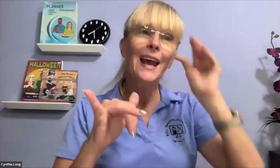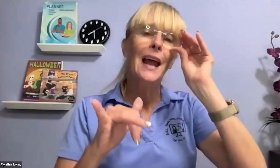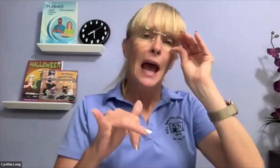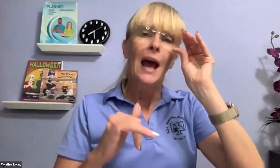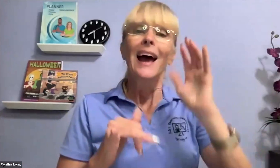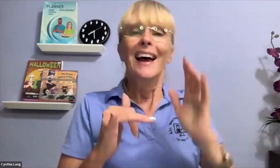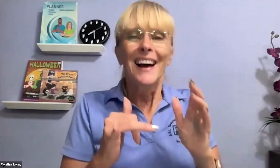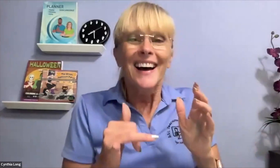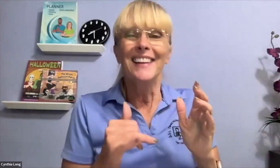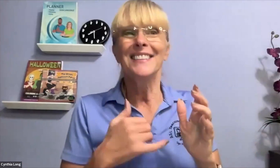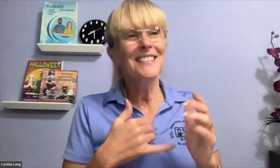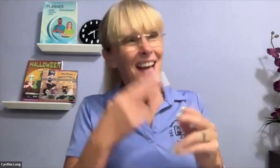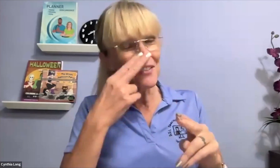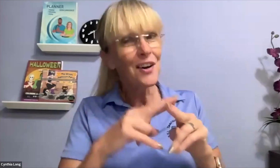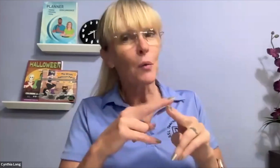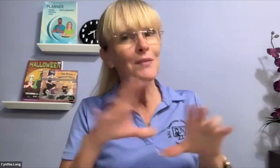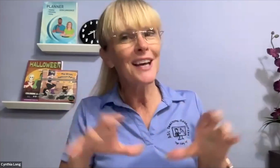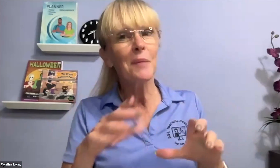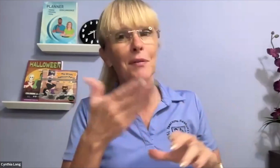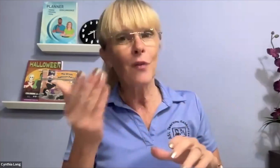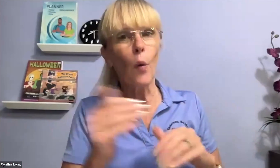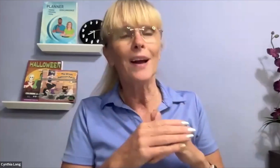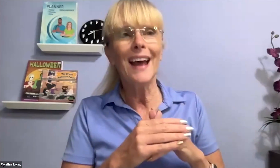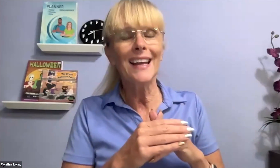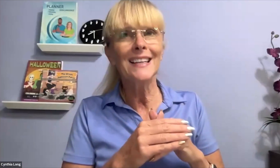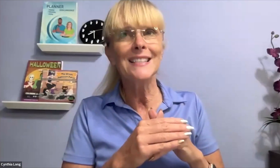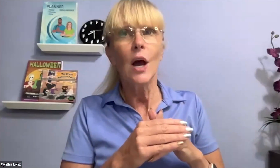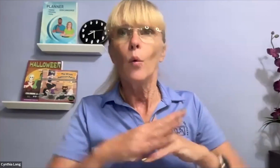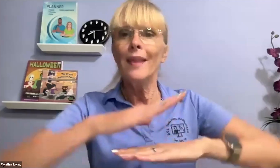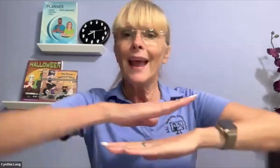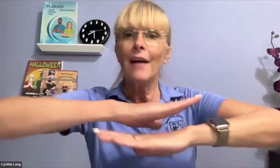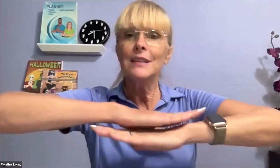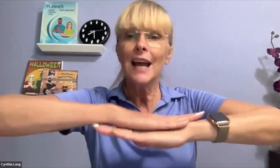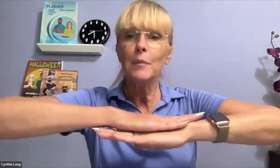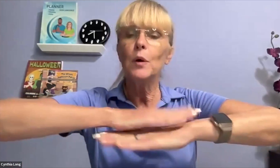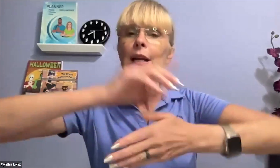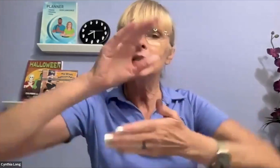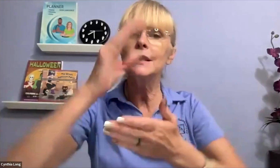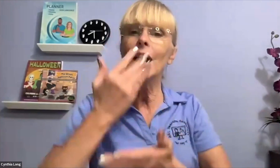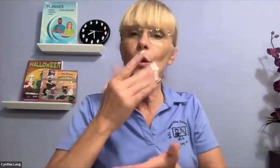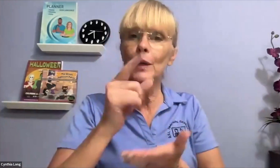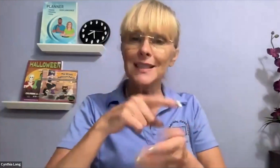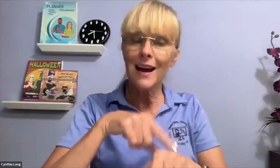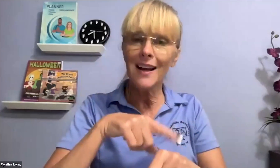can, this is kind of fun, we've done it before, and that is when they have a table and it's coloring